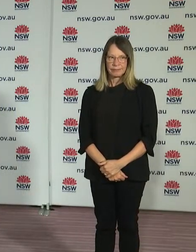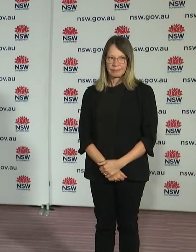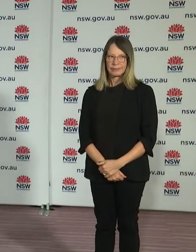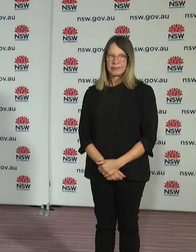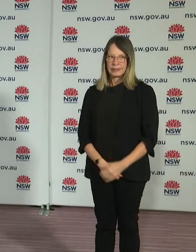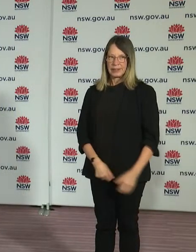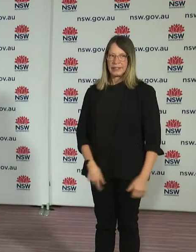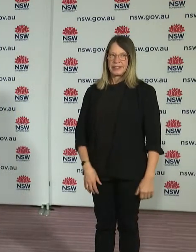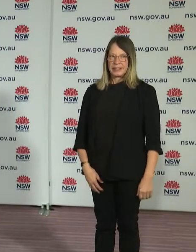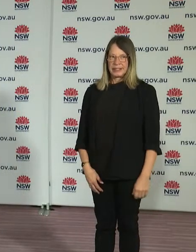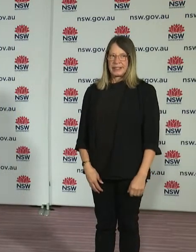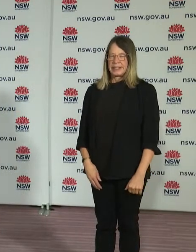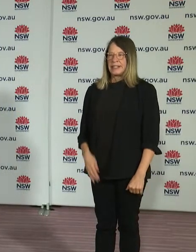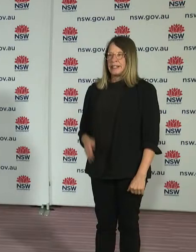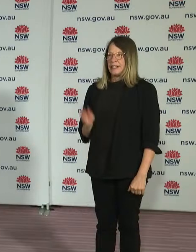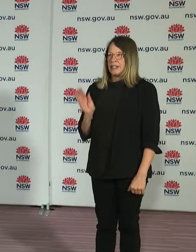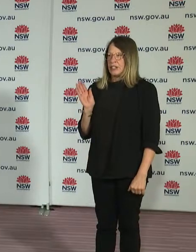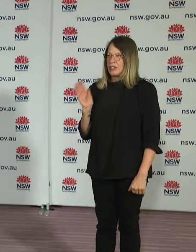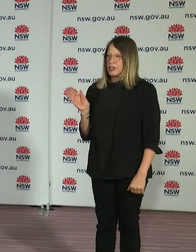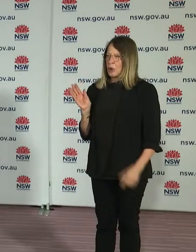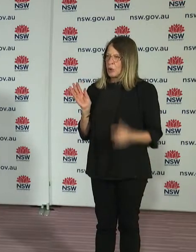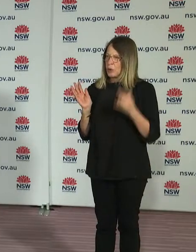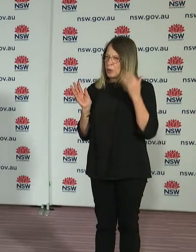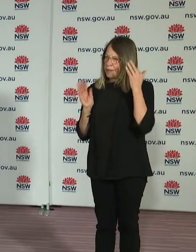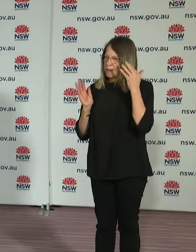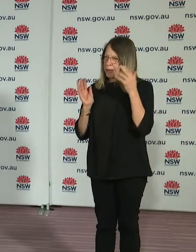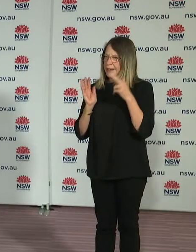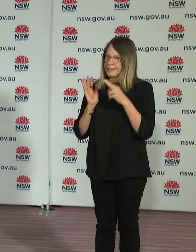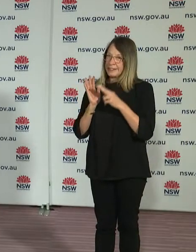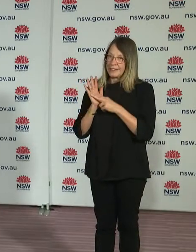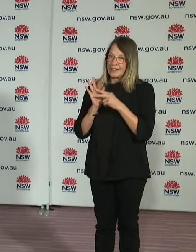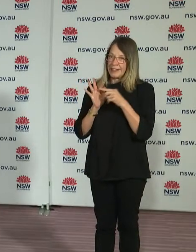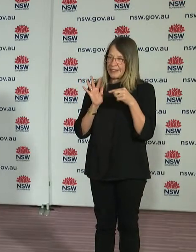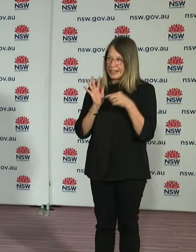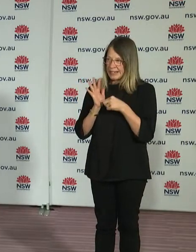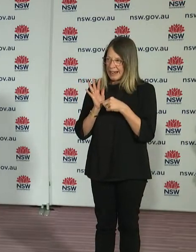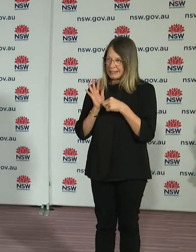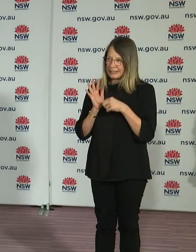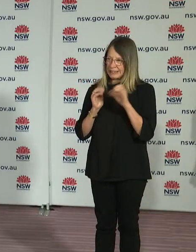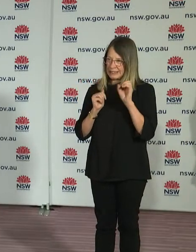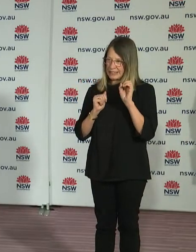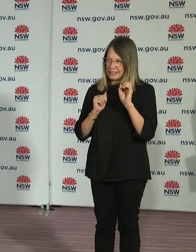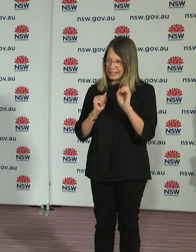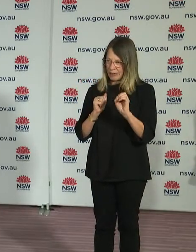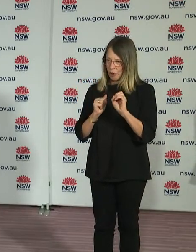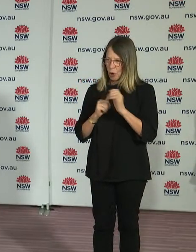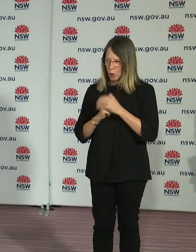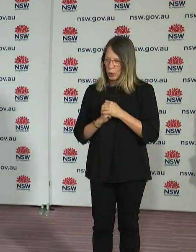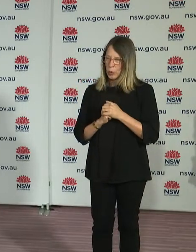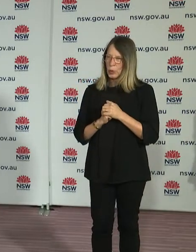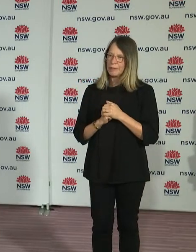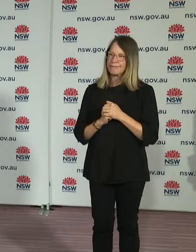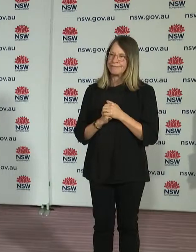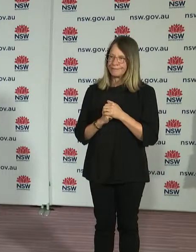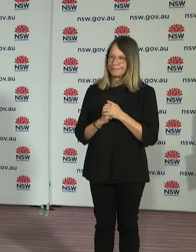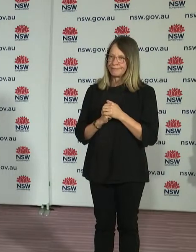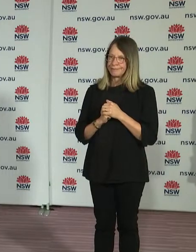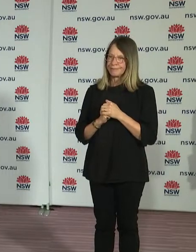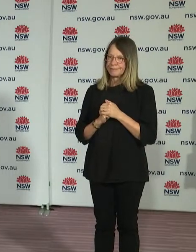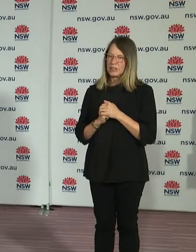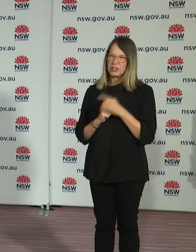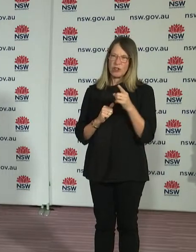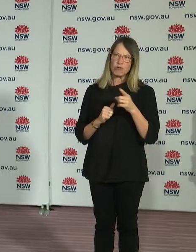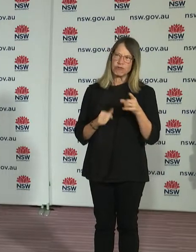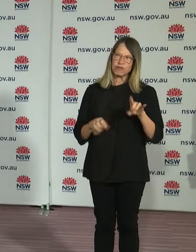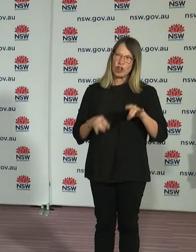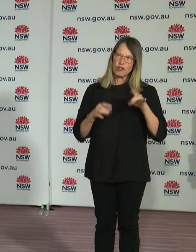the federal government should do the same? Oh, look, we're really pleased our government's moving forward on this matter. I think we're moving in touch with community expectation and making